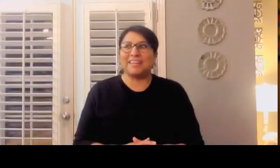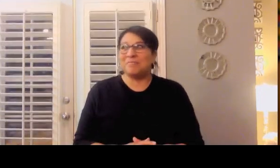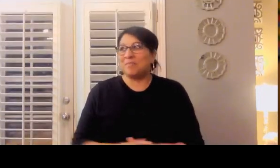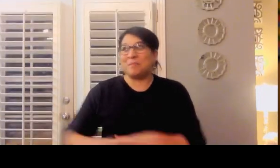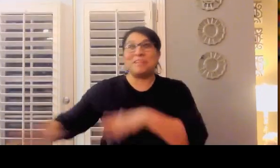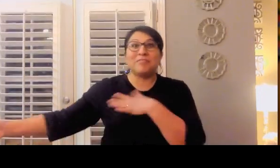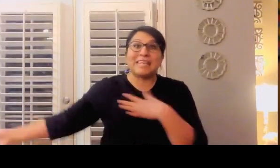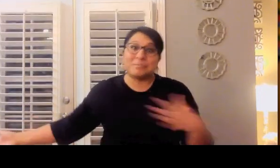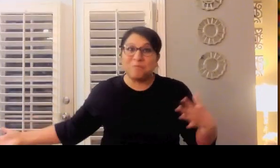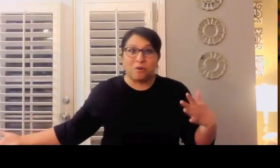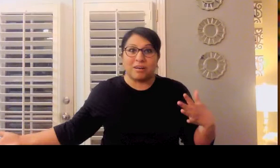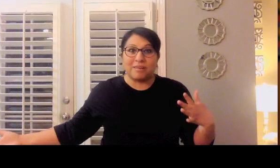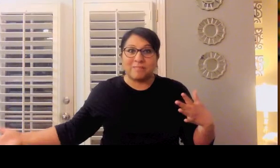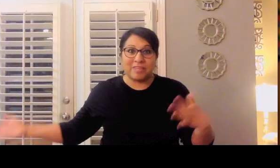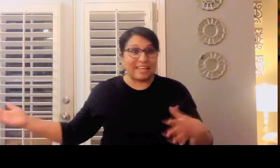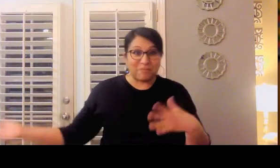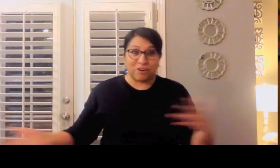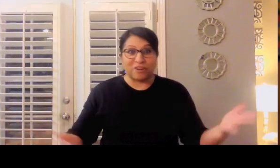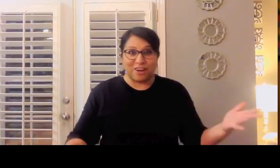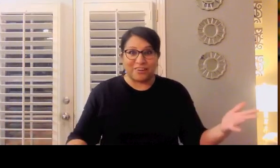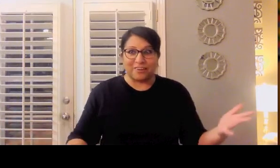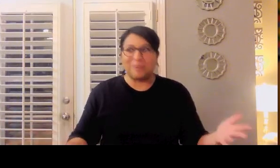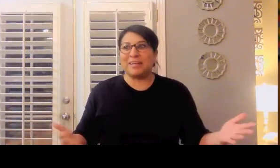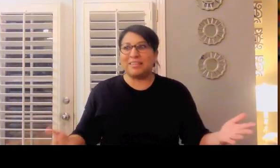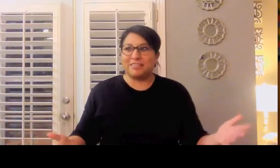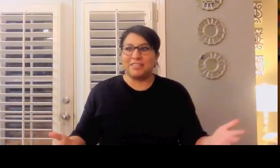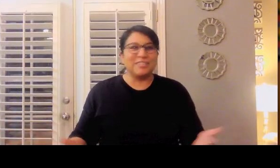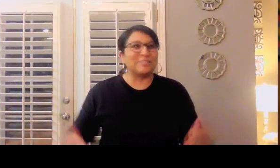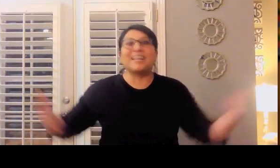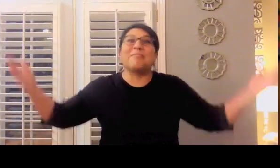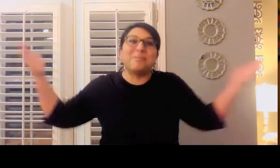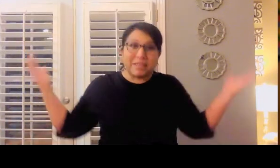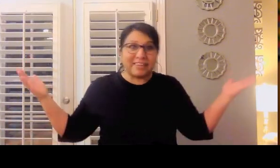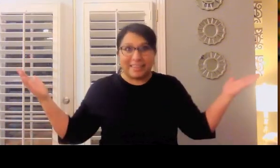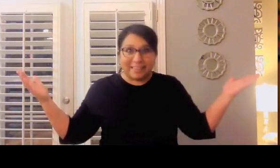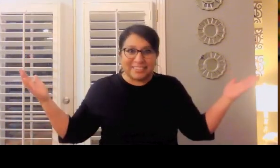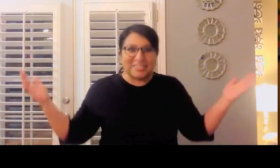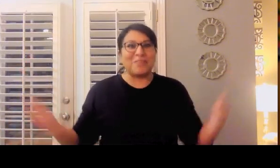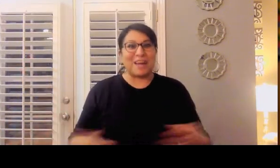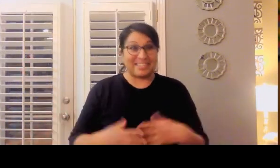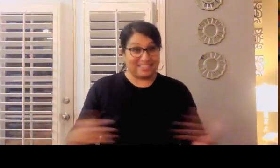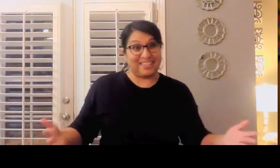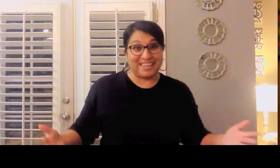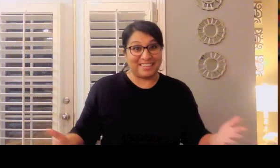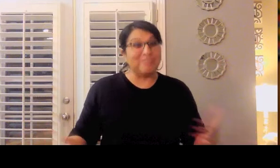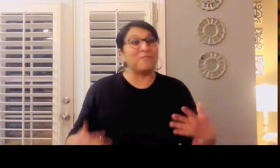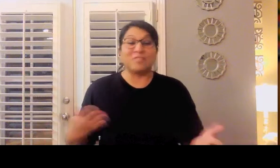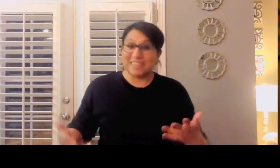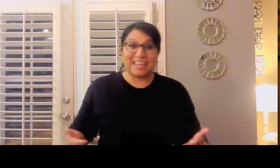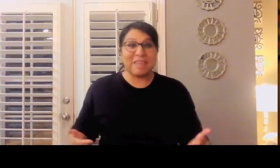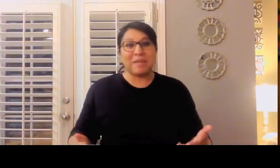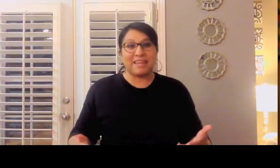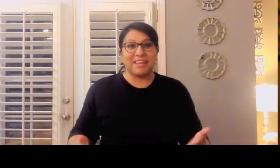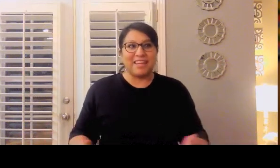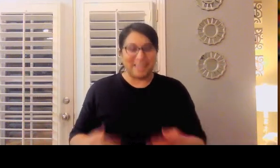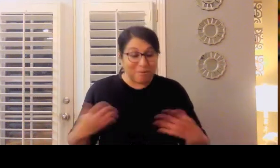cake. My best friend asked me for a cake for her daughter. What am I gonna do? So I was like, I'm gonna make a cake. So I did. That was the first cake